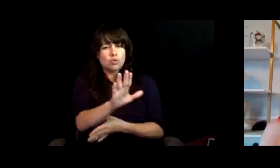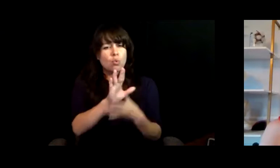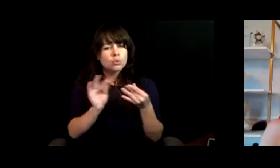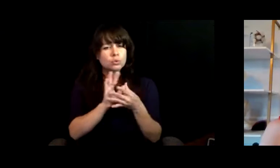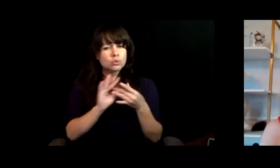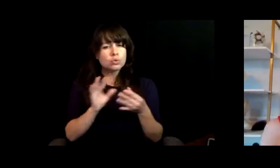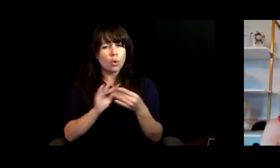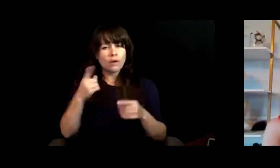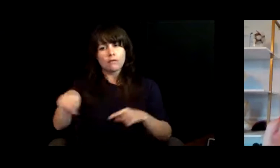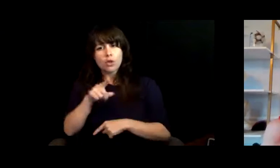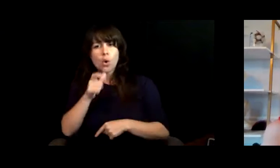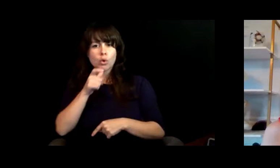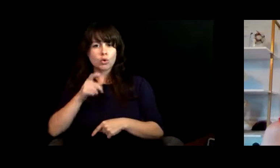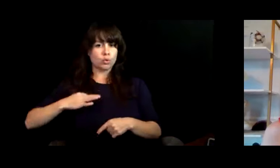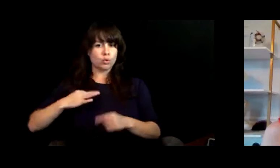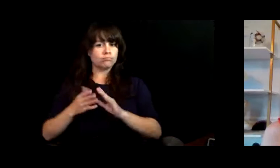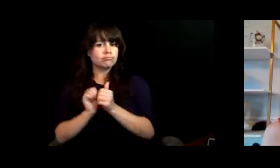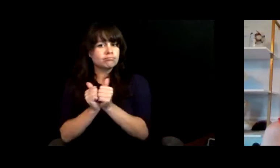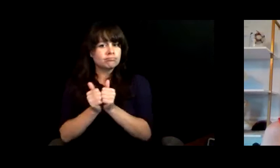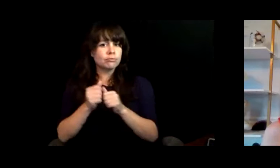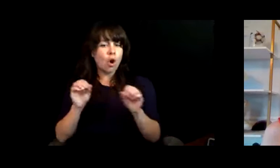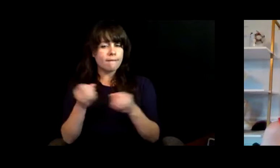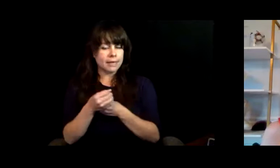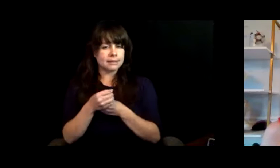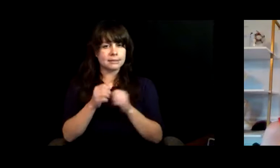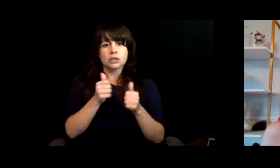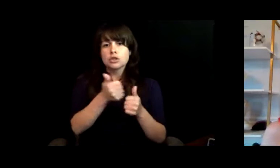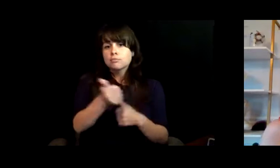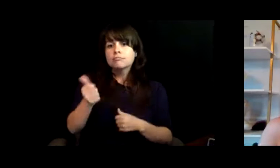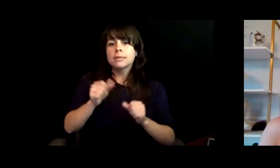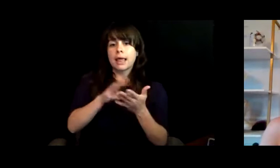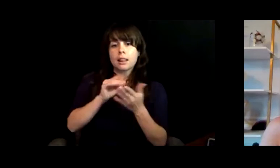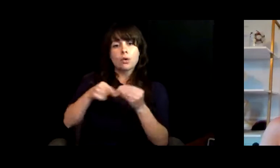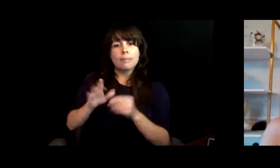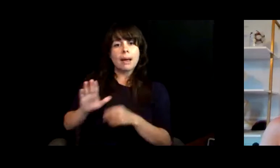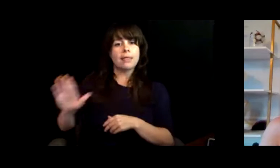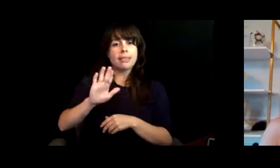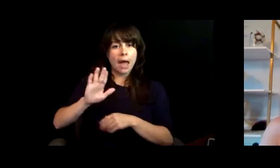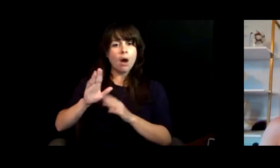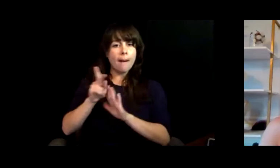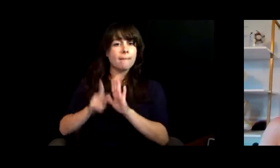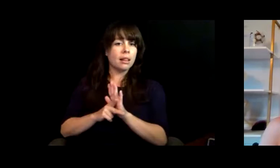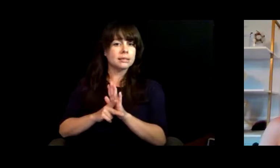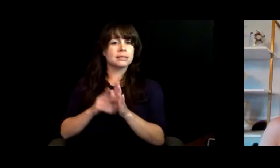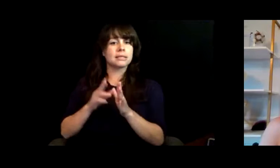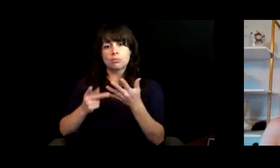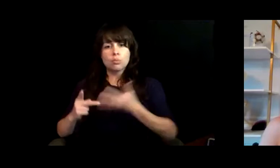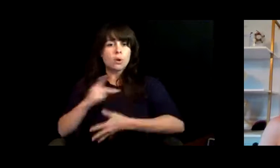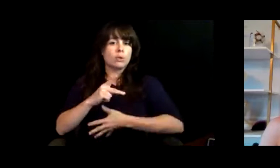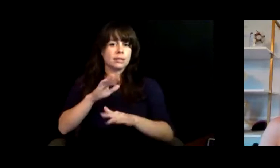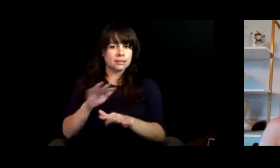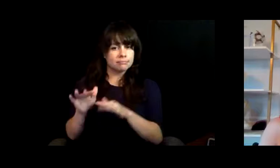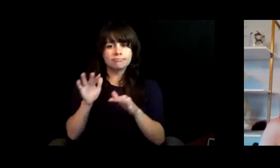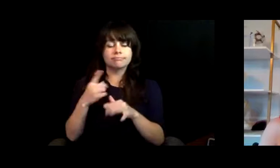you and learn, and for you to learn from them as they talk about their policy priorities. We're so excited for this exchange of